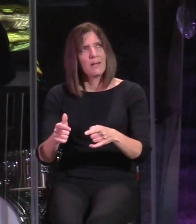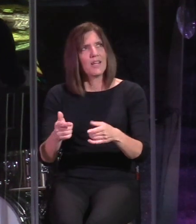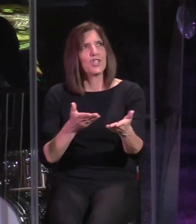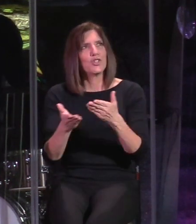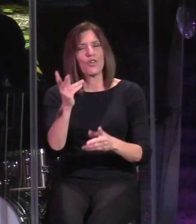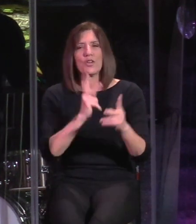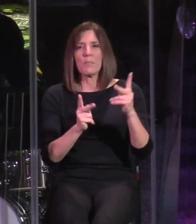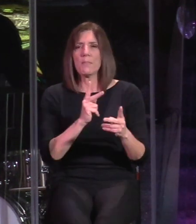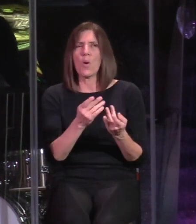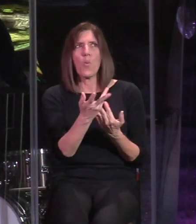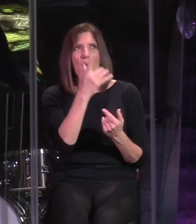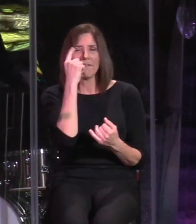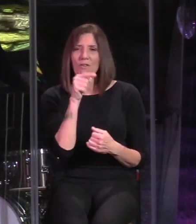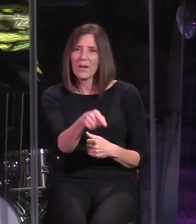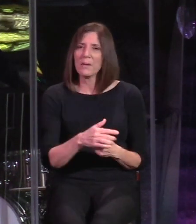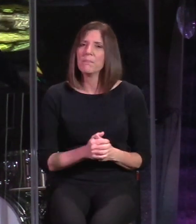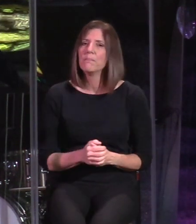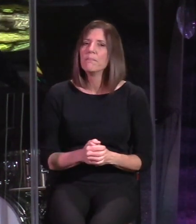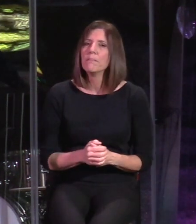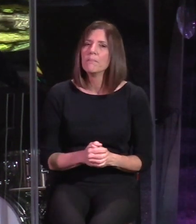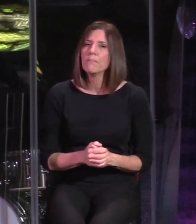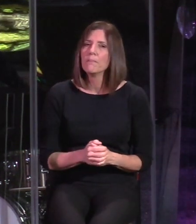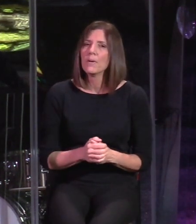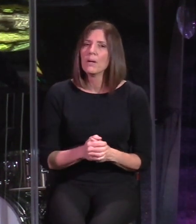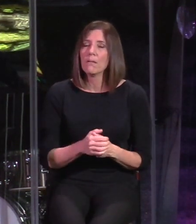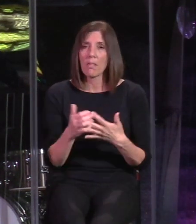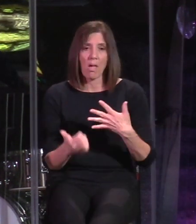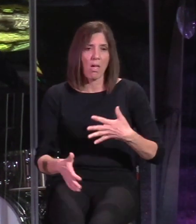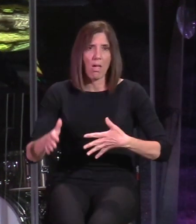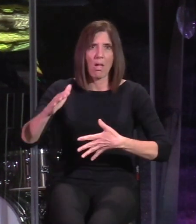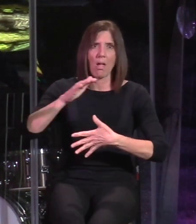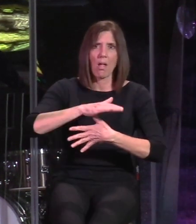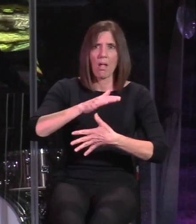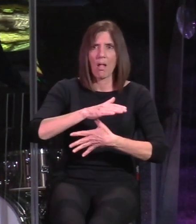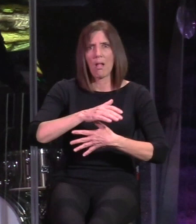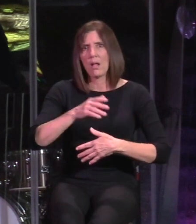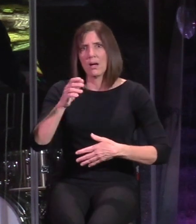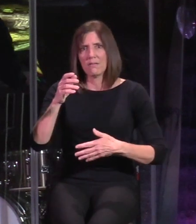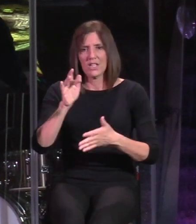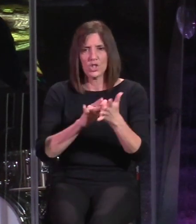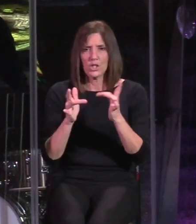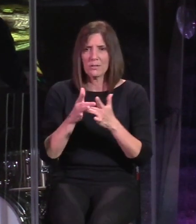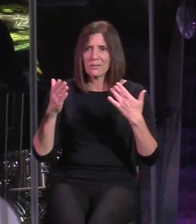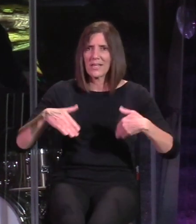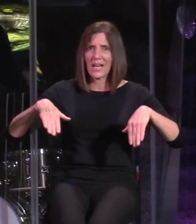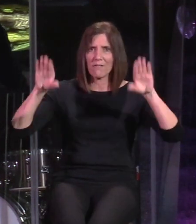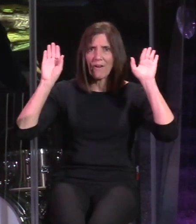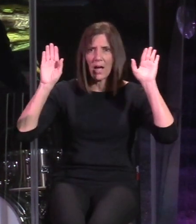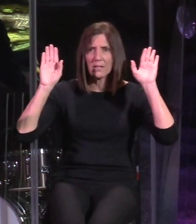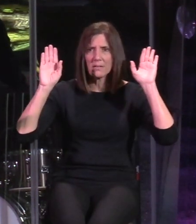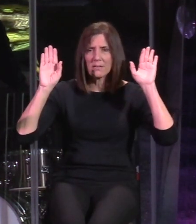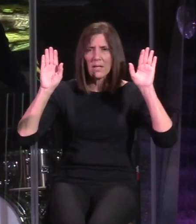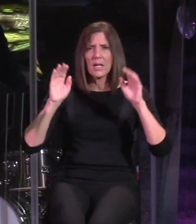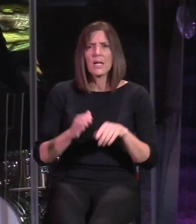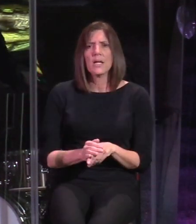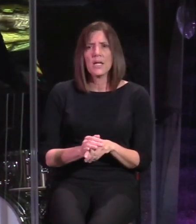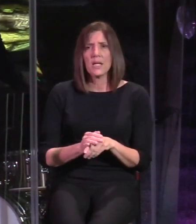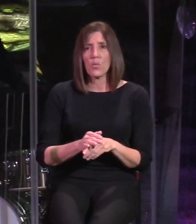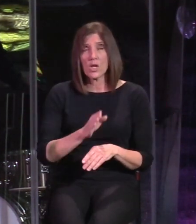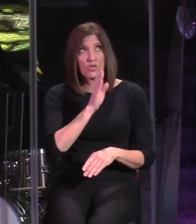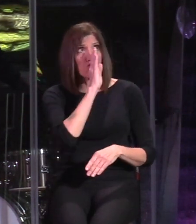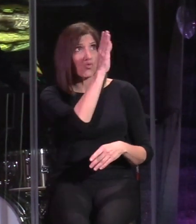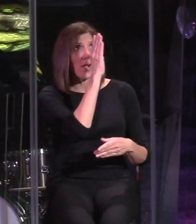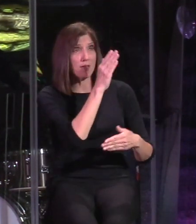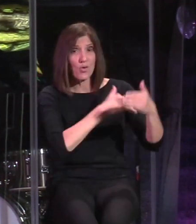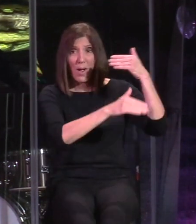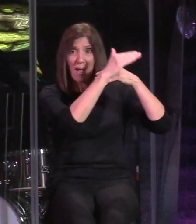The author again is pointing out the superiority of Christ's sacrifice in light of its location, right? He went straight into heaven before